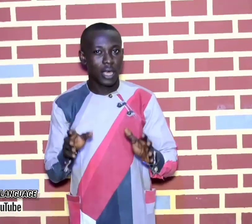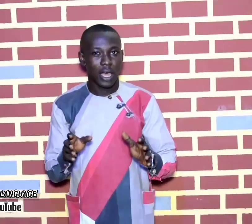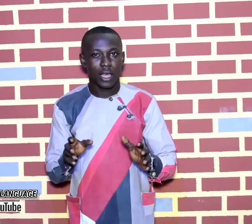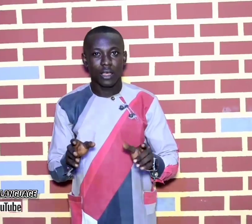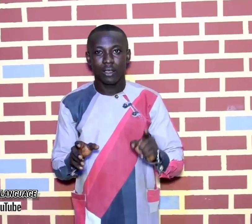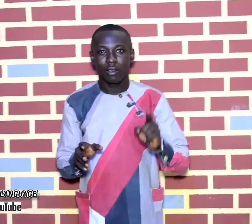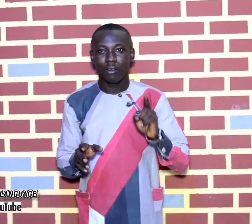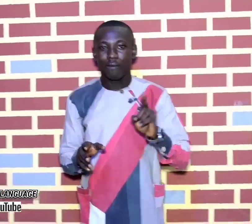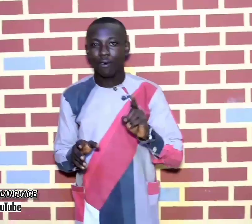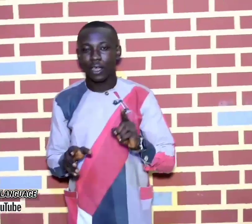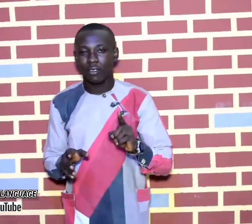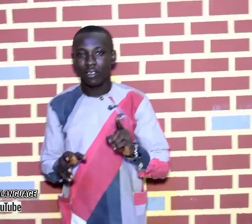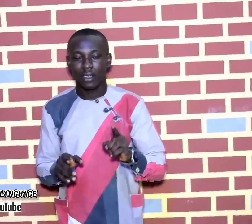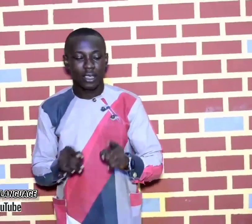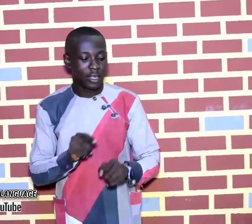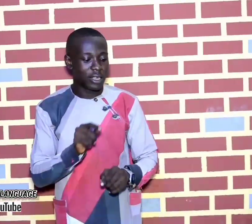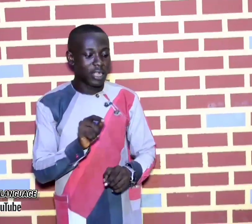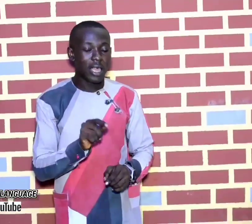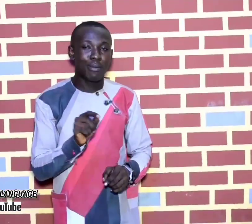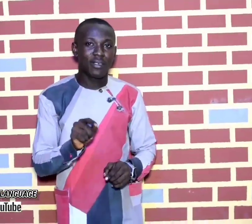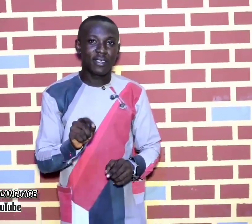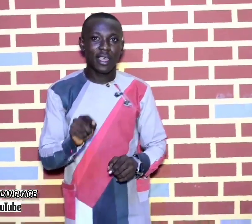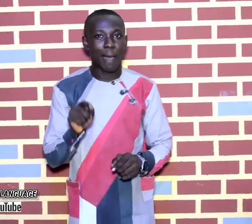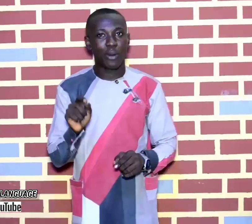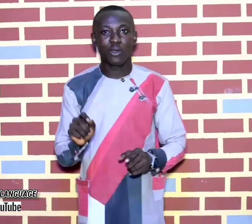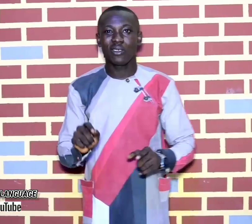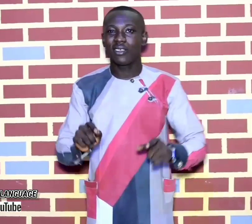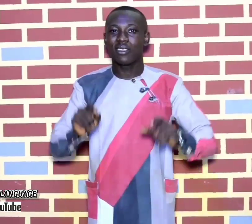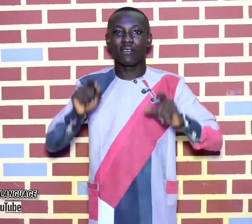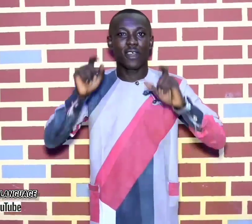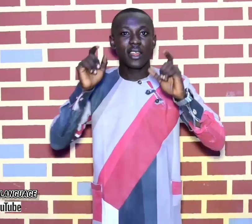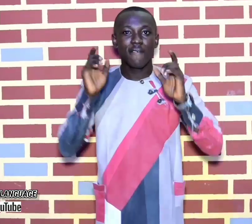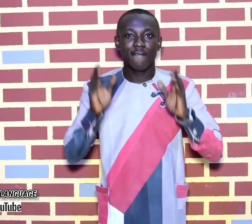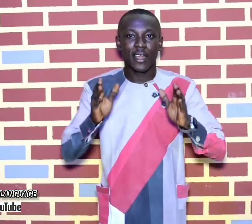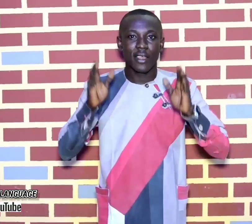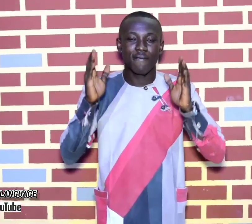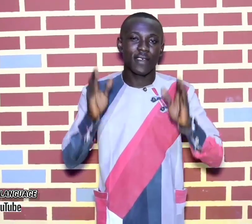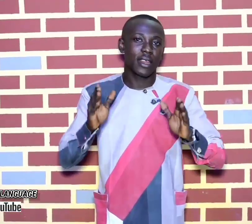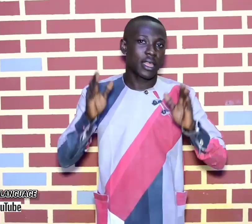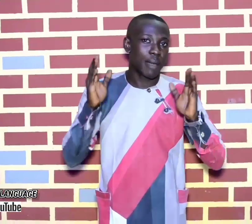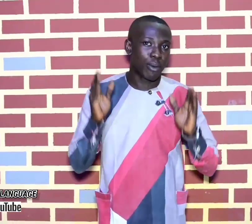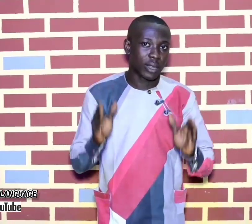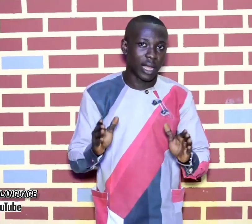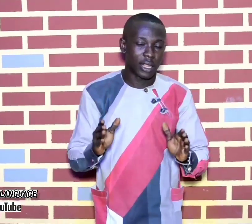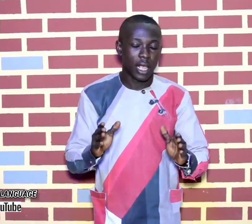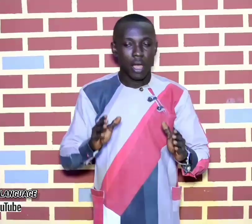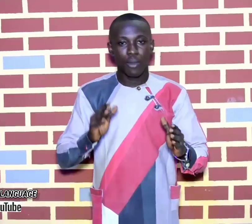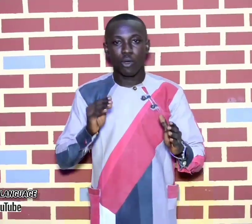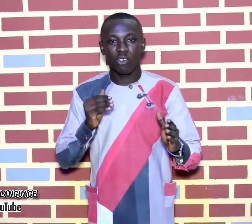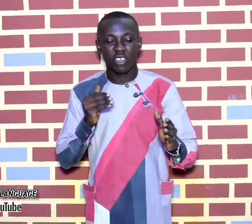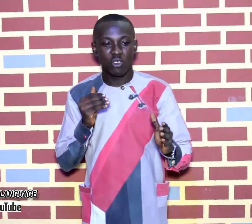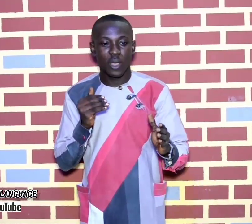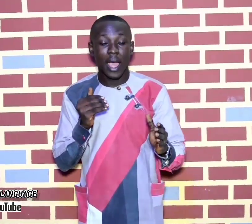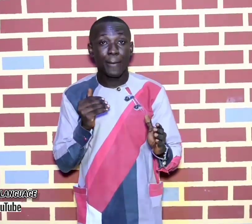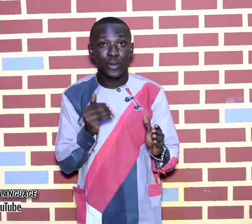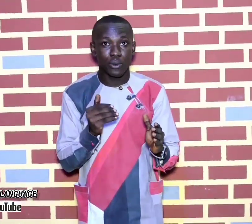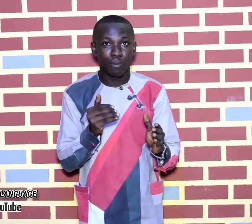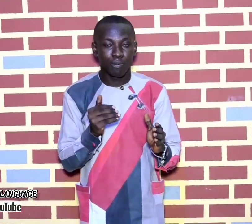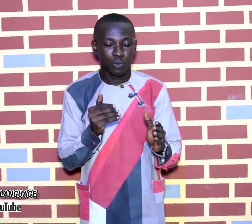Here, don't forget, the ABC hypothesis is very, very, very important, because it will help you